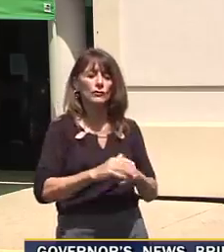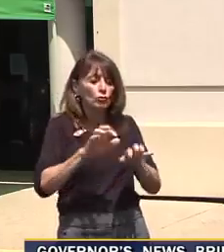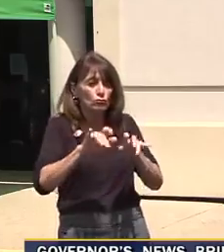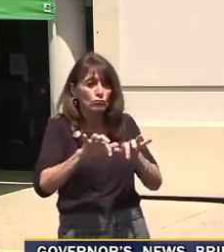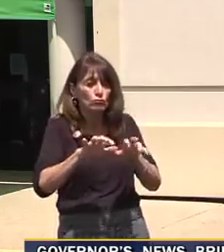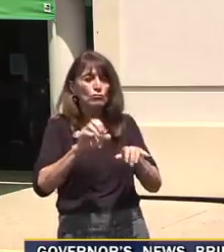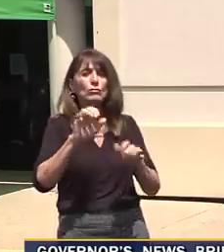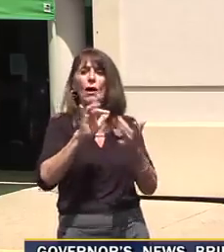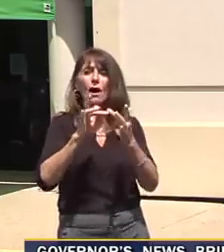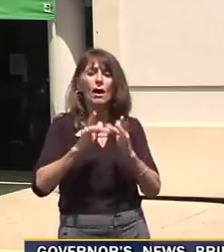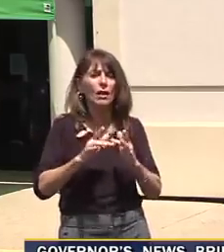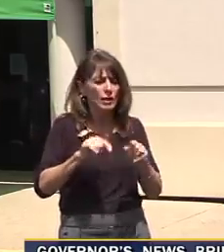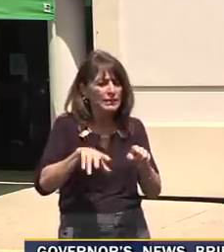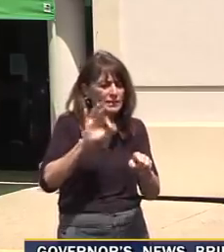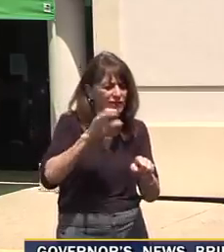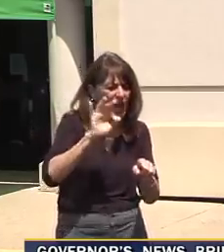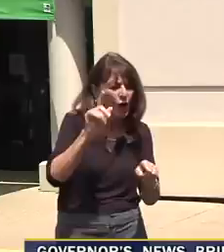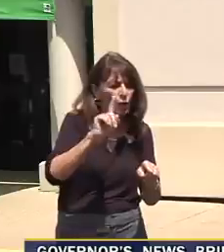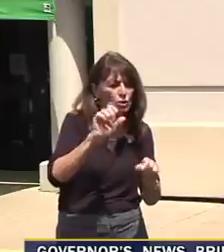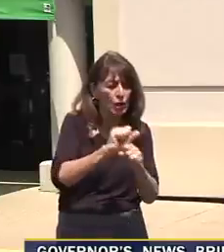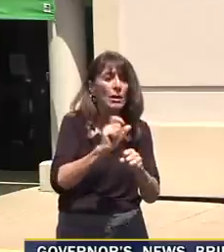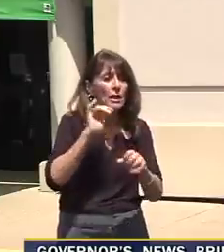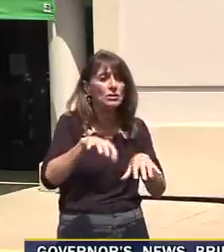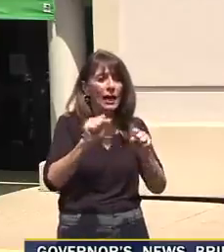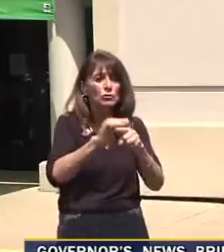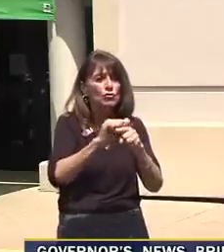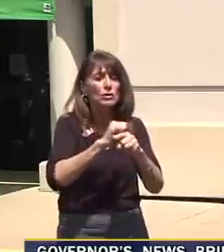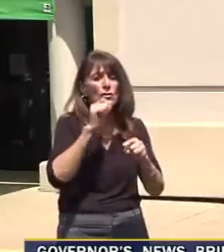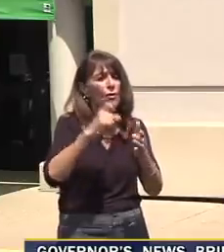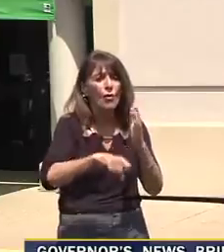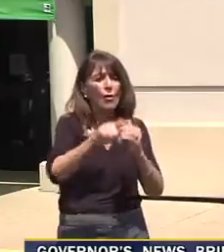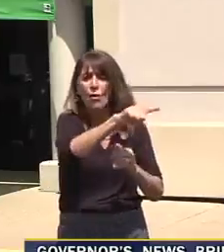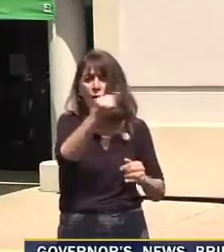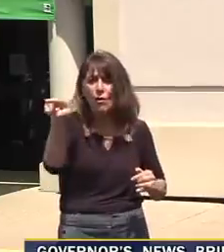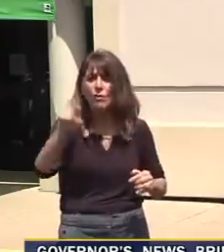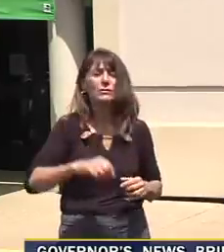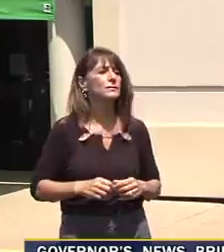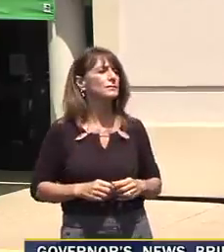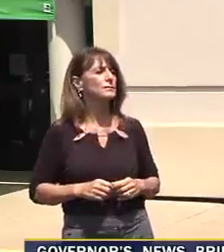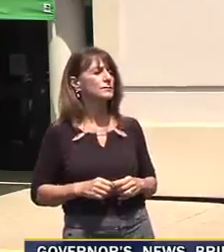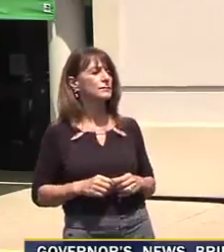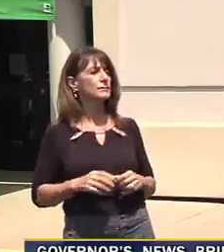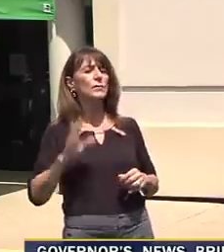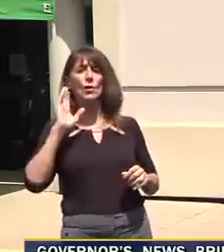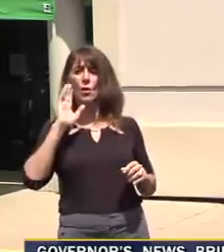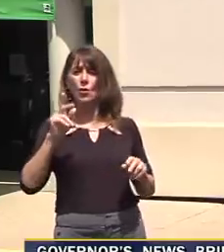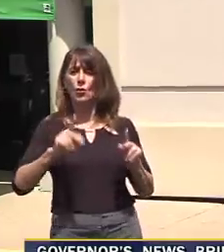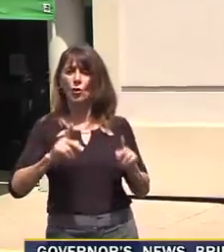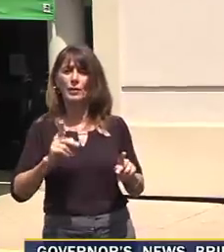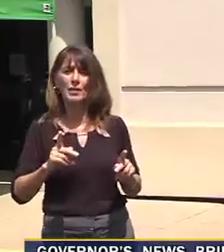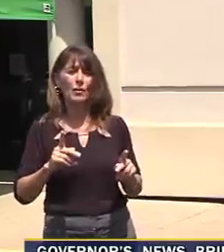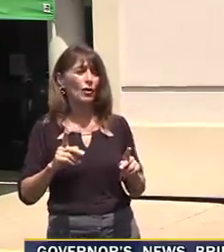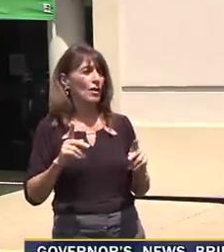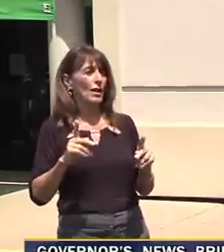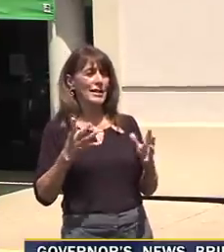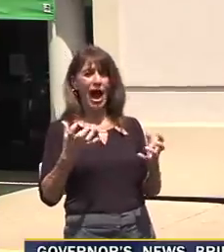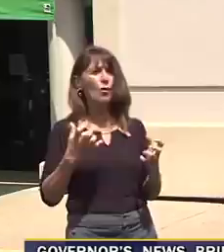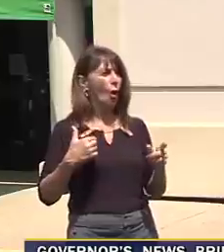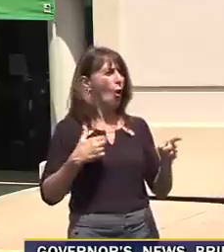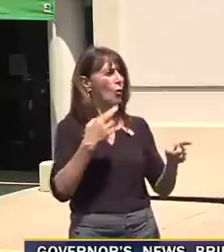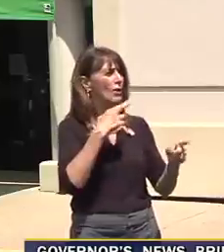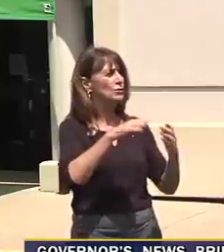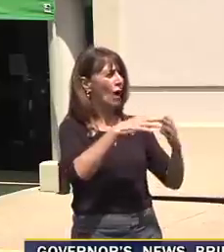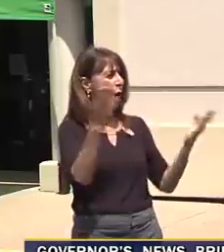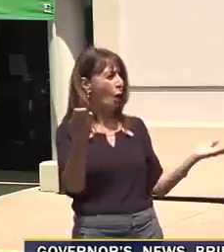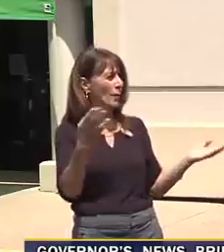there. Our great hope, Paul, is that I know everybody's not going to go running back to the indoor restaurant or running back to work, but